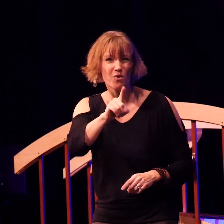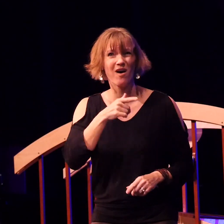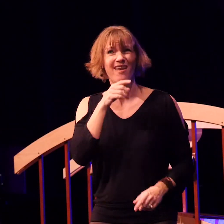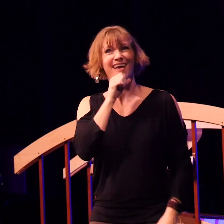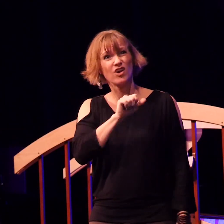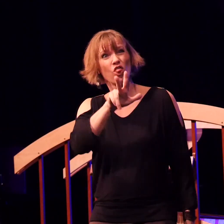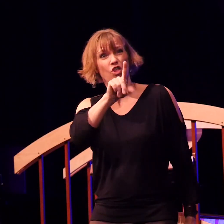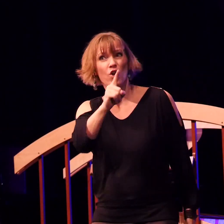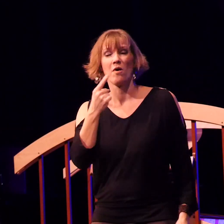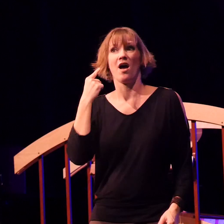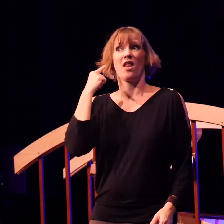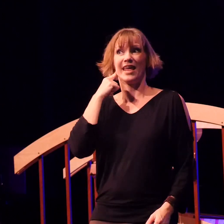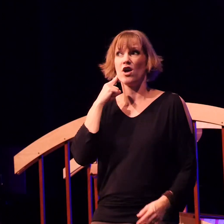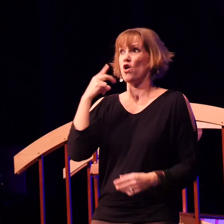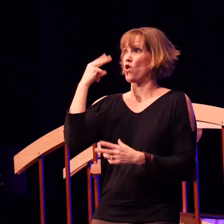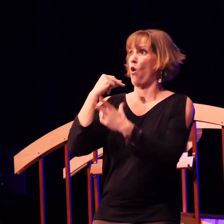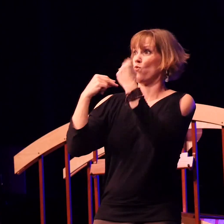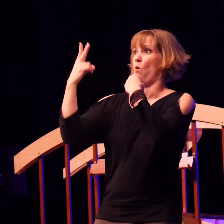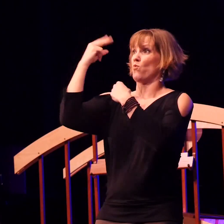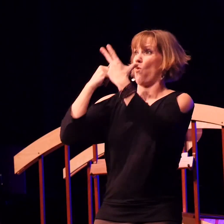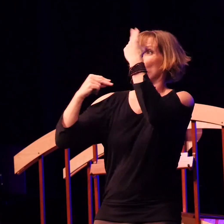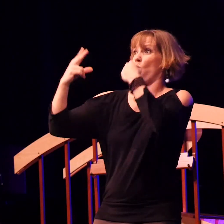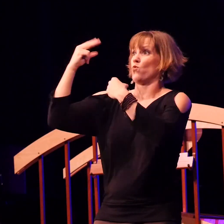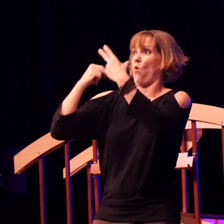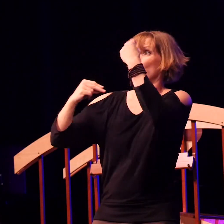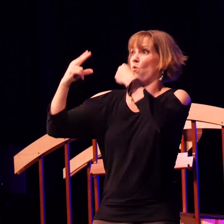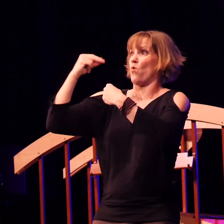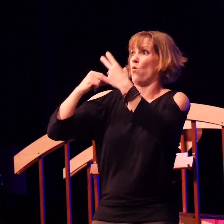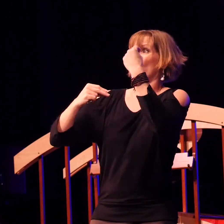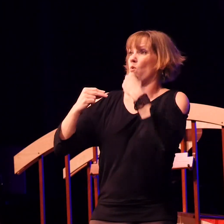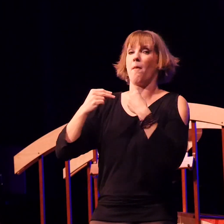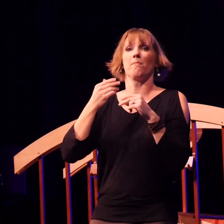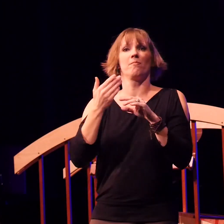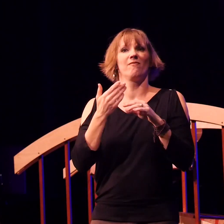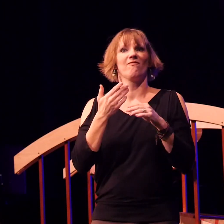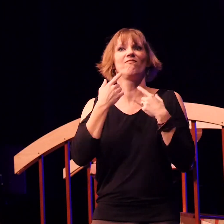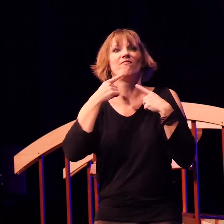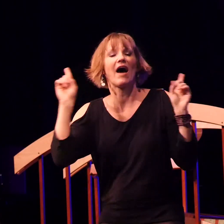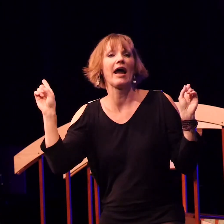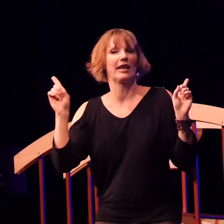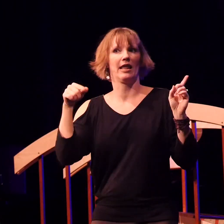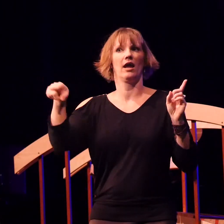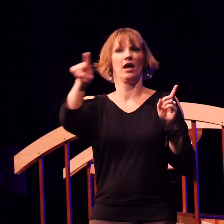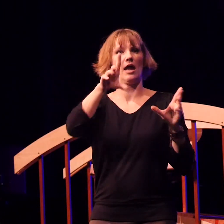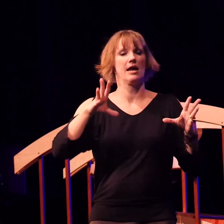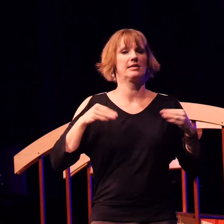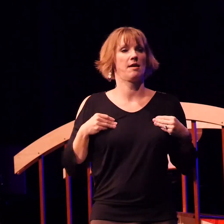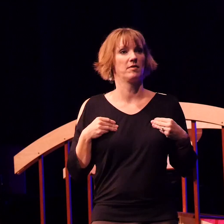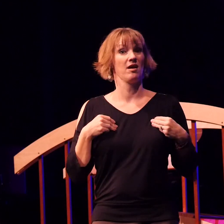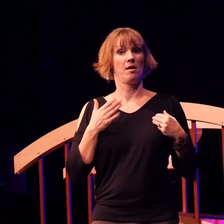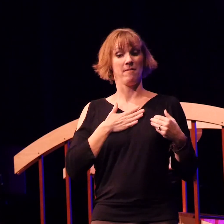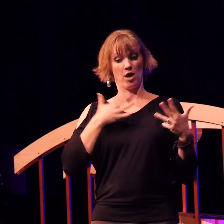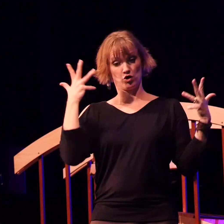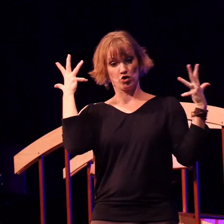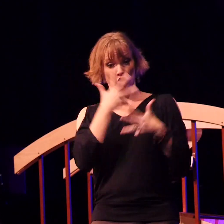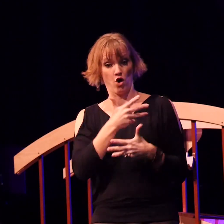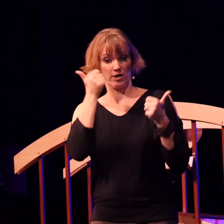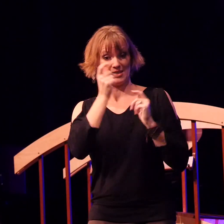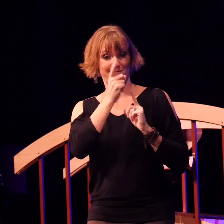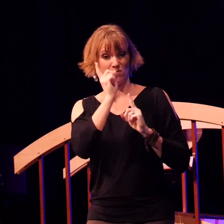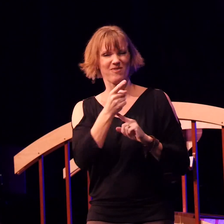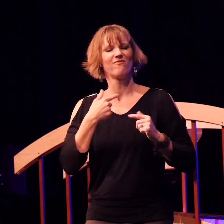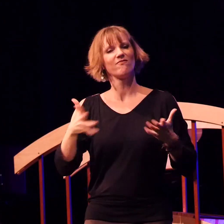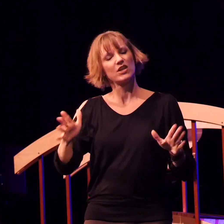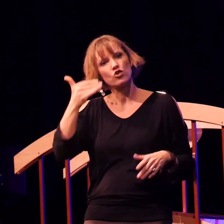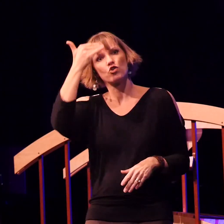years of hearing no, 31 long years before the acceptance began, and that even in my darkest moments, I